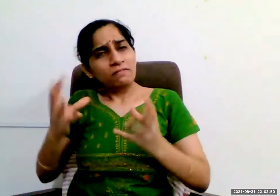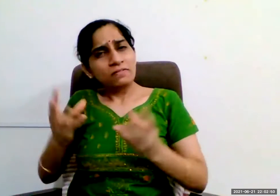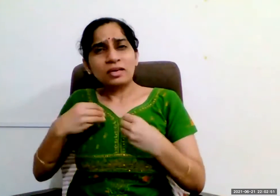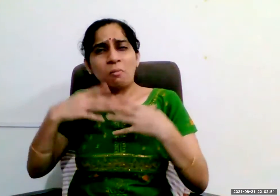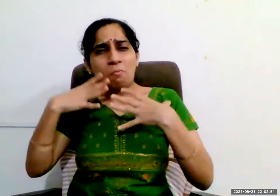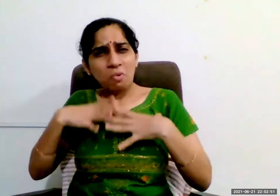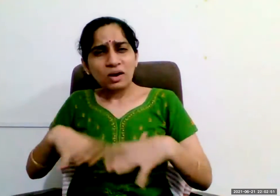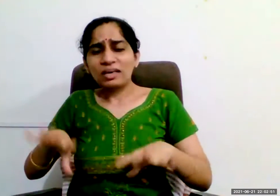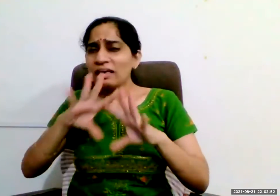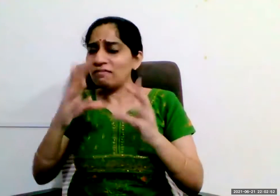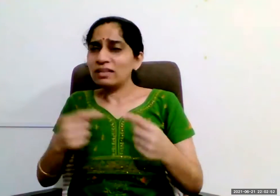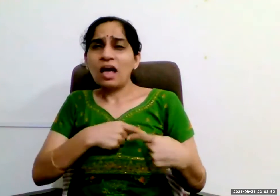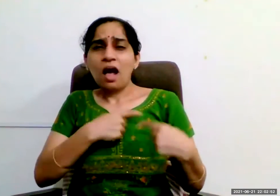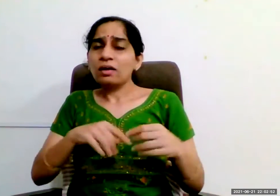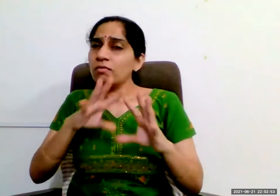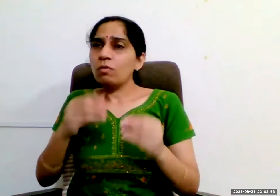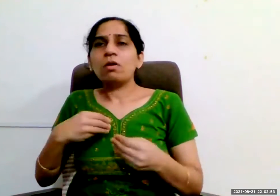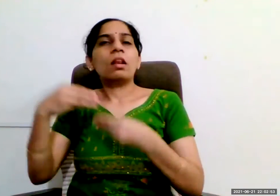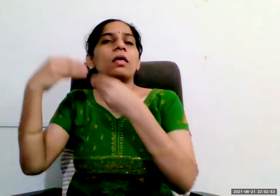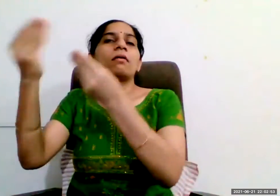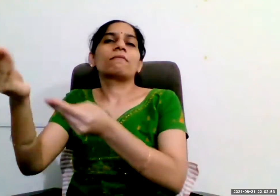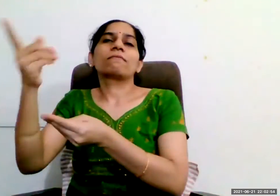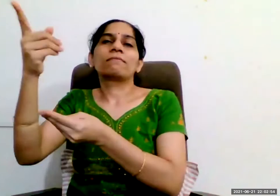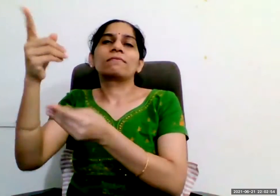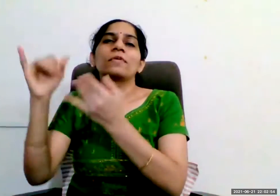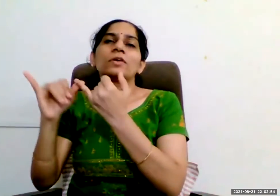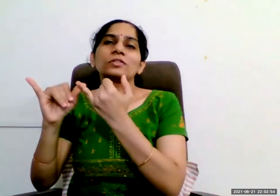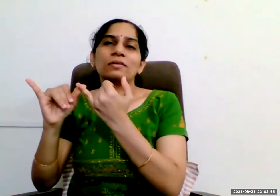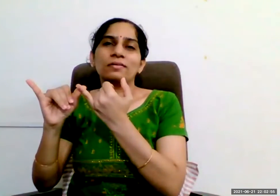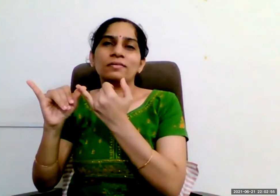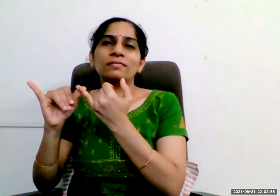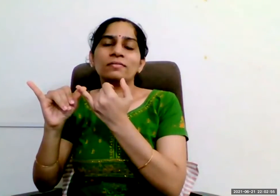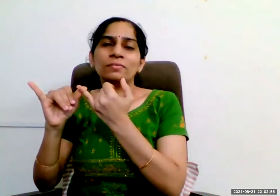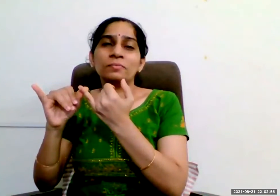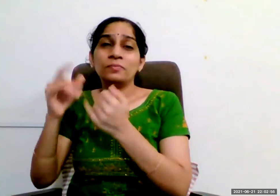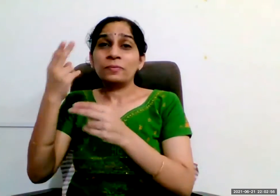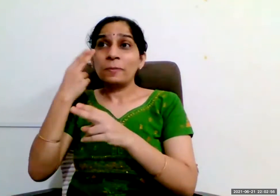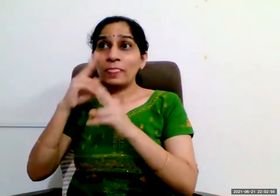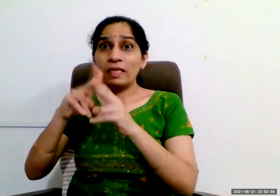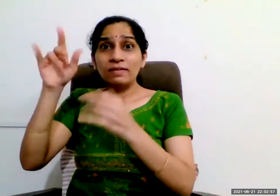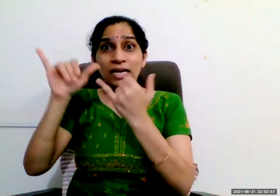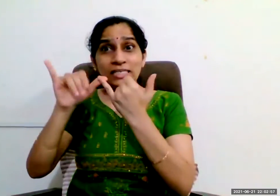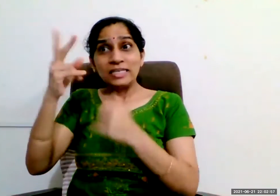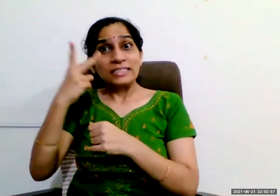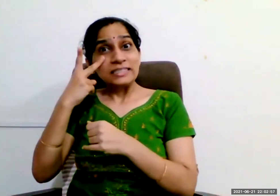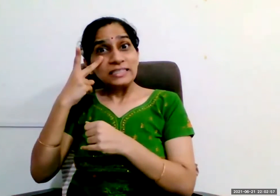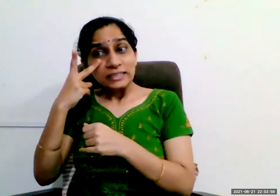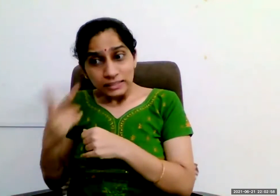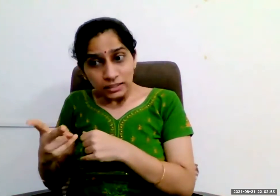So when Krishna sees that you are a devotee, then he personally comes and takes charge